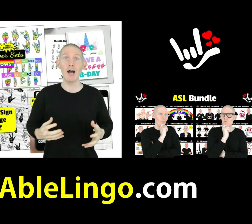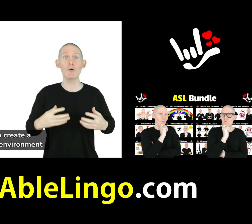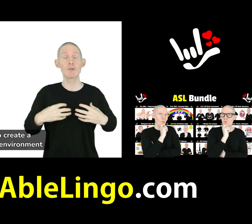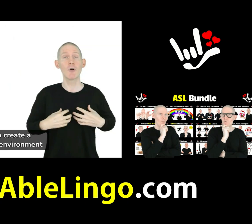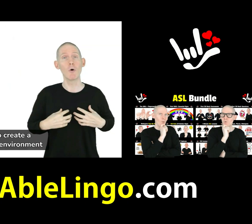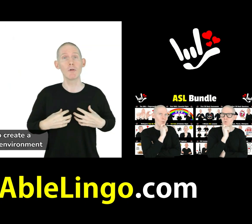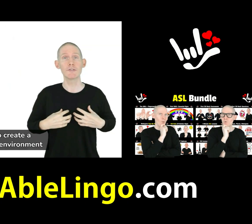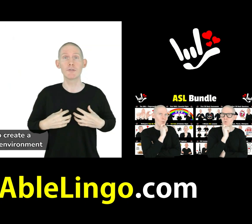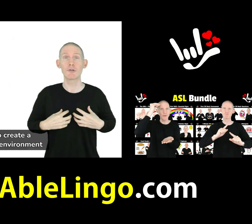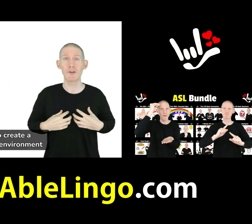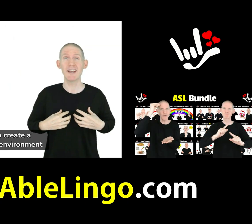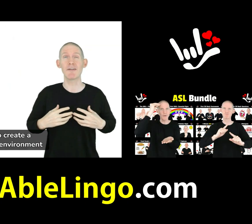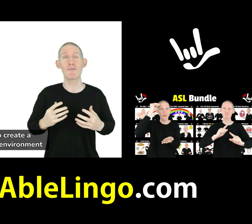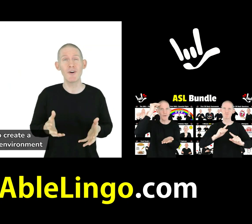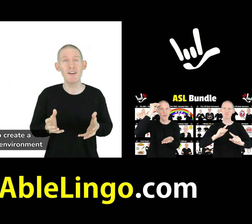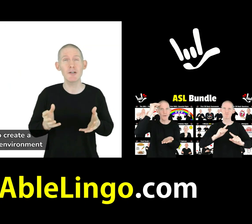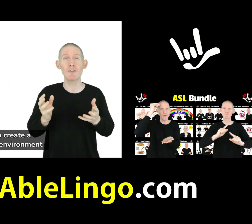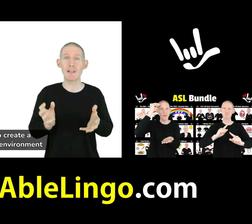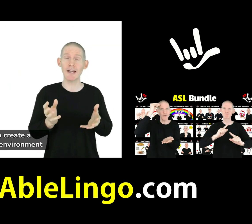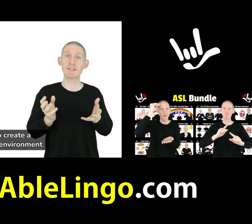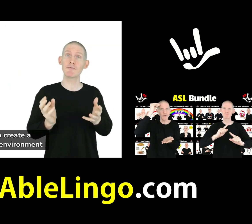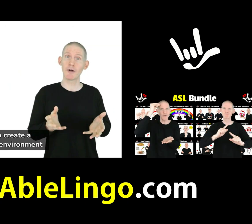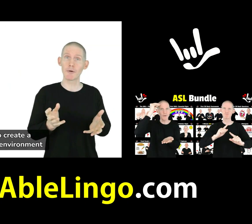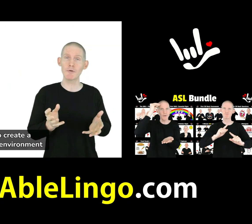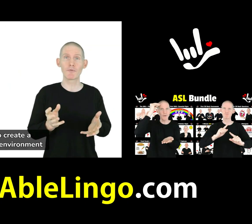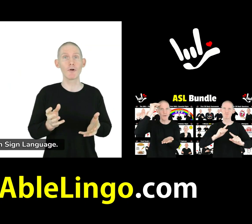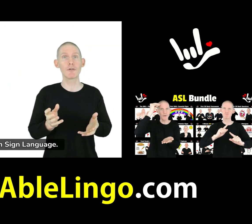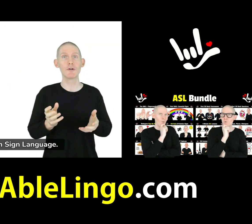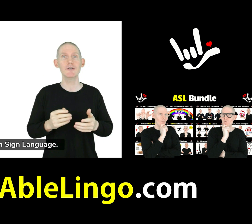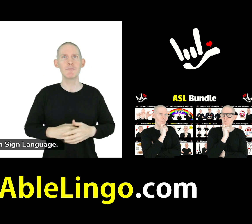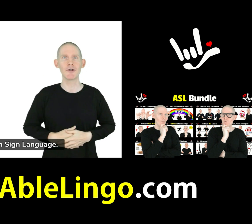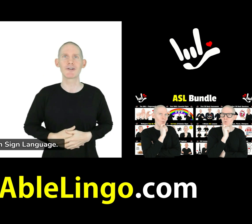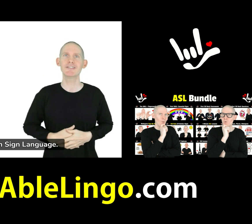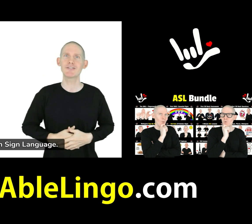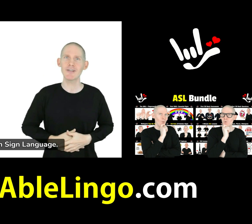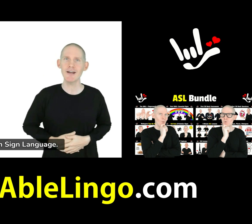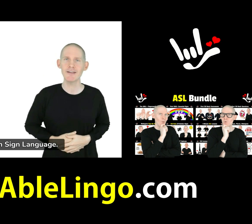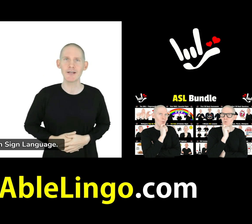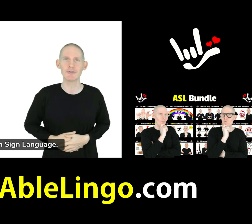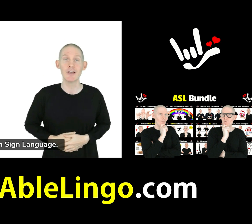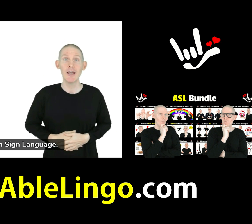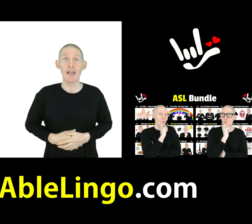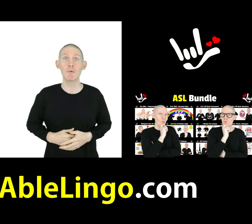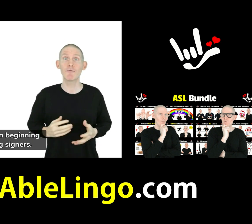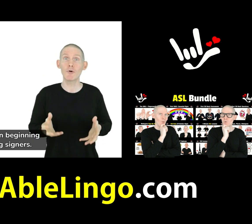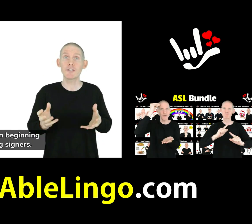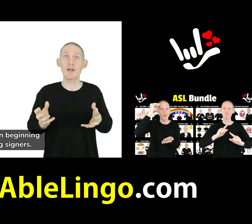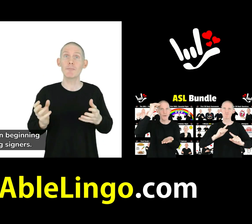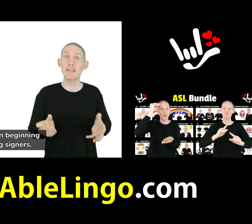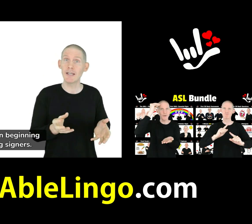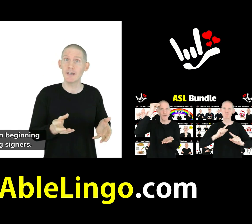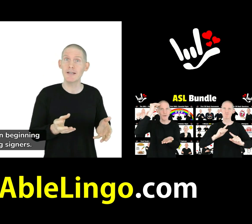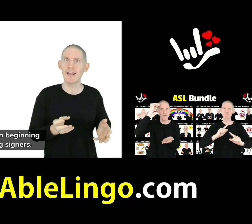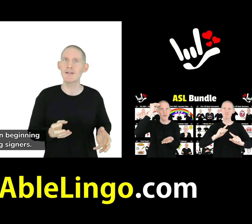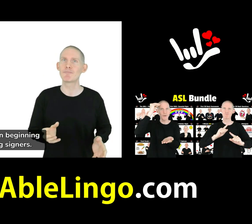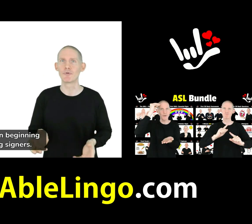Our goal is to create a fun and relaxed environment for learning American Sign Language, and we focus on beginning and